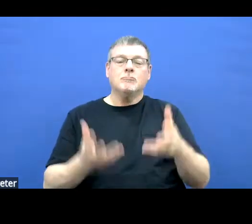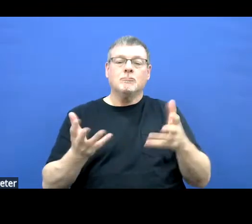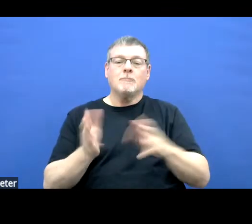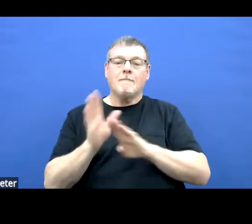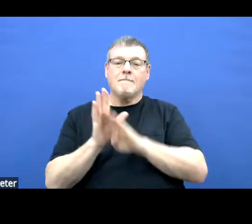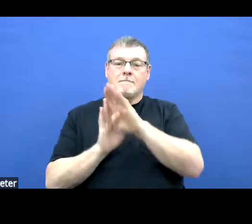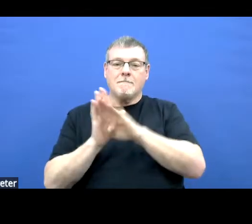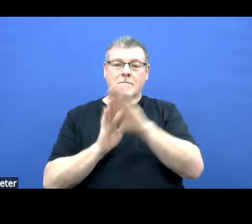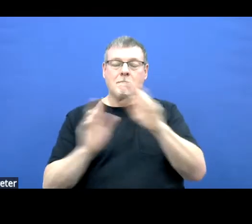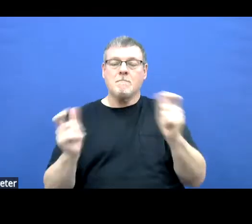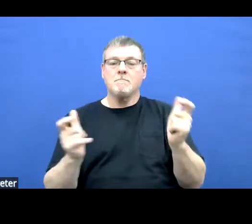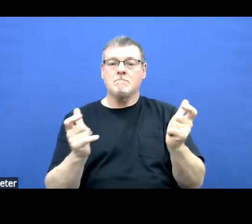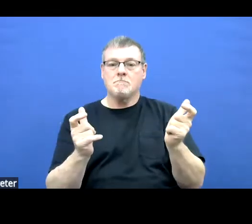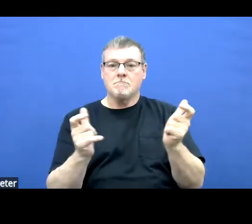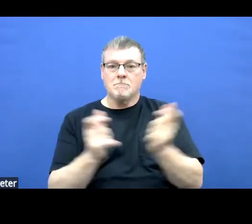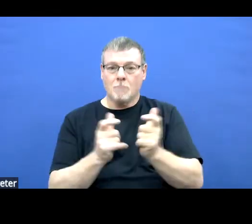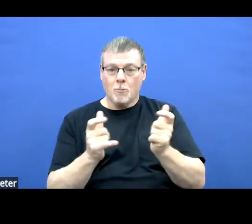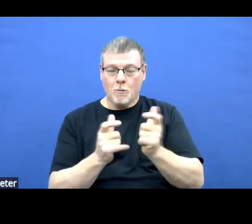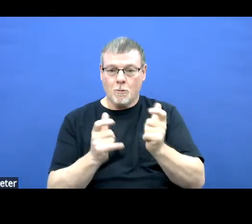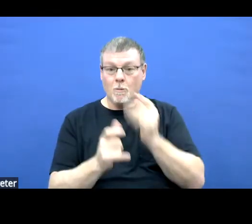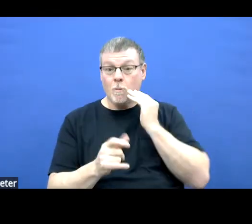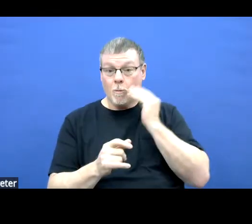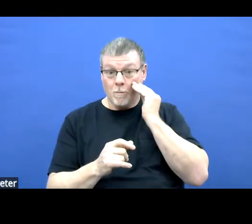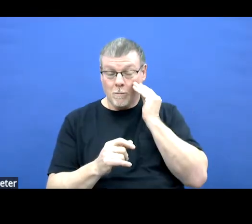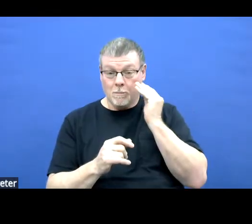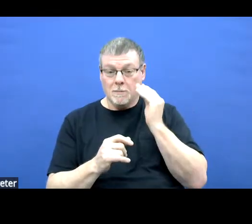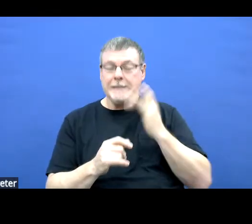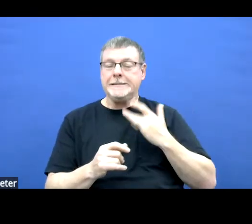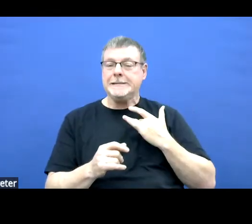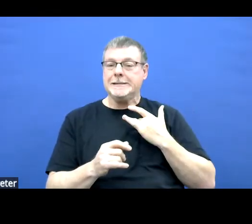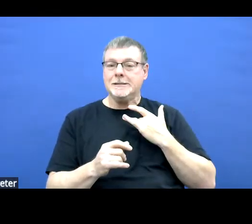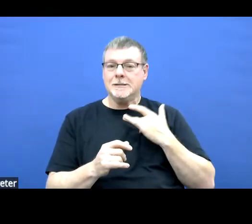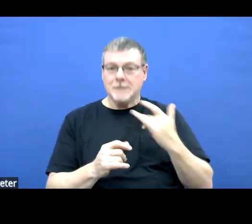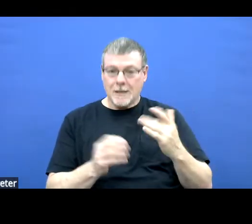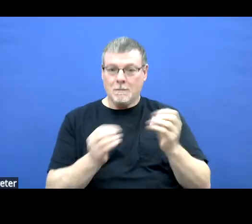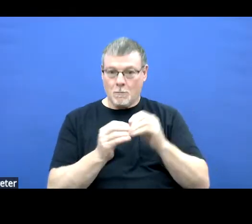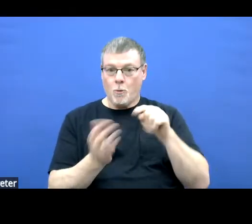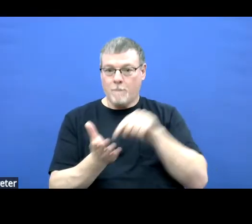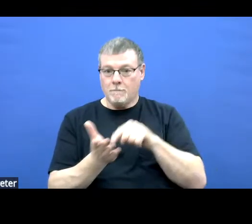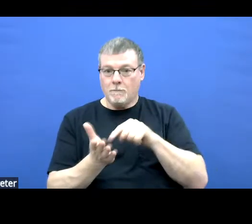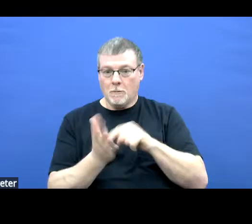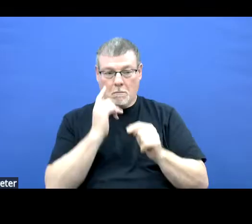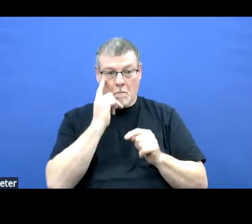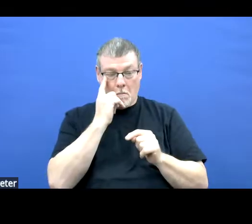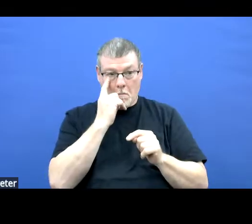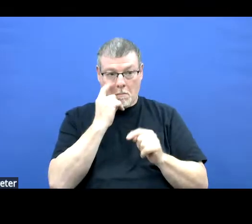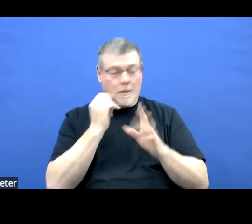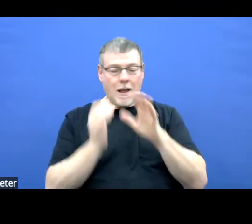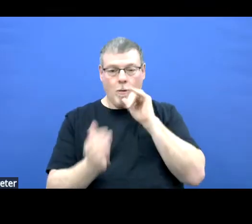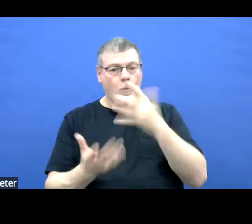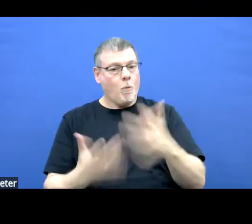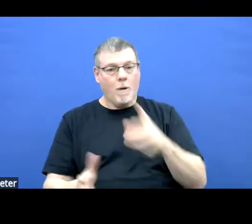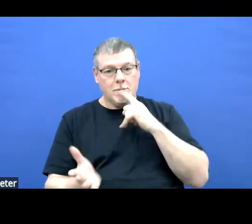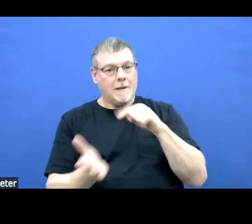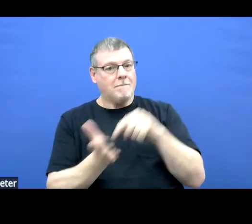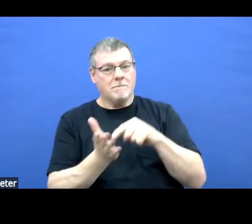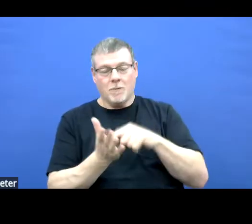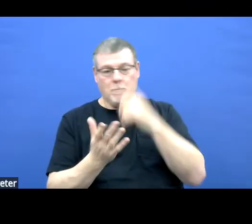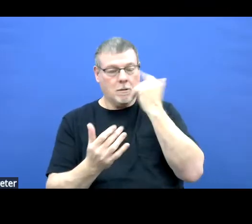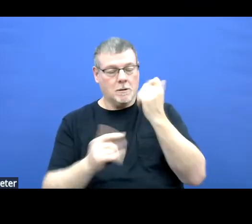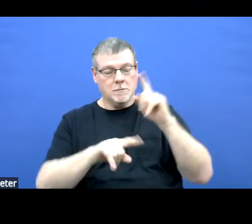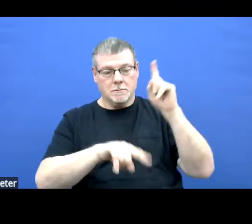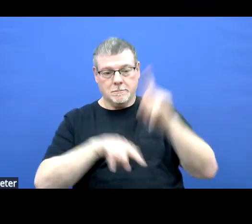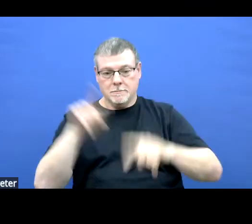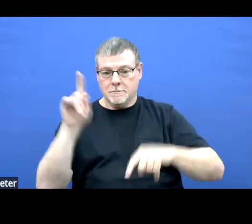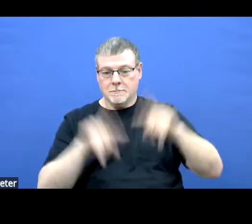build smaller homes, which tend to be more affordable. Now, I don't like to say affordable because they're still